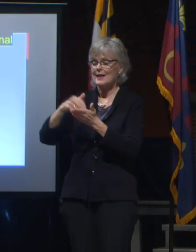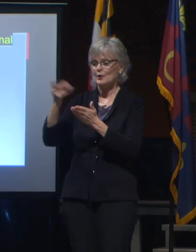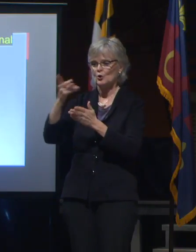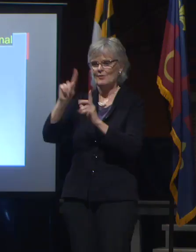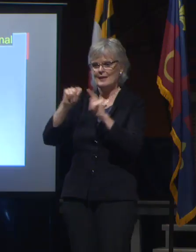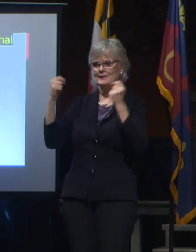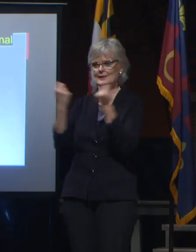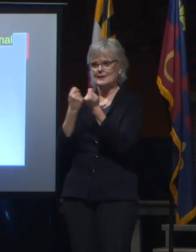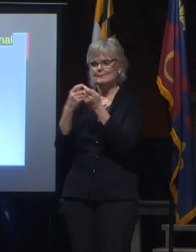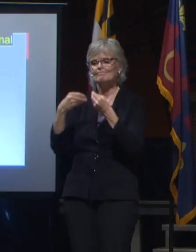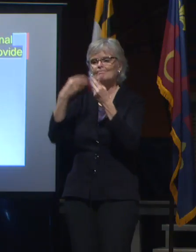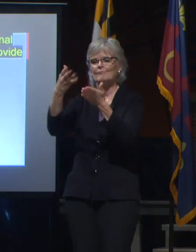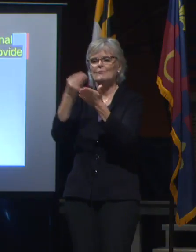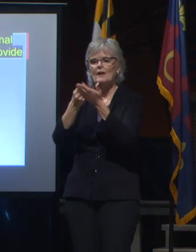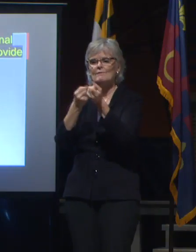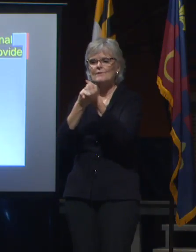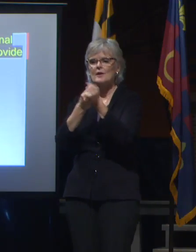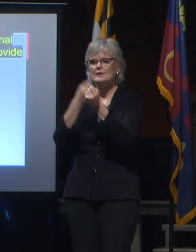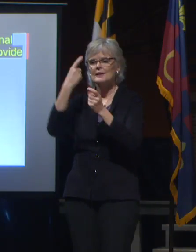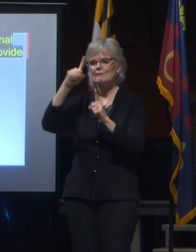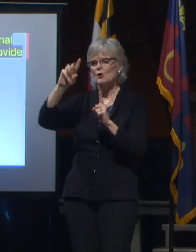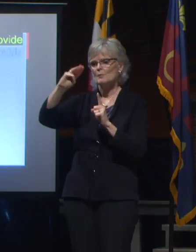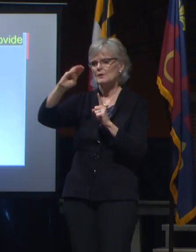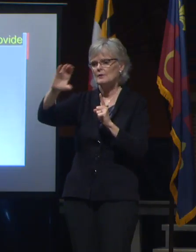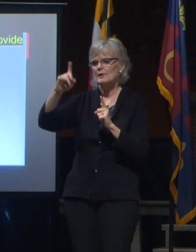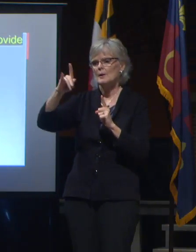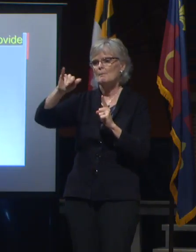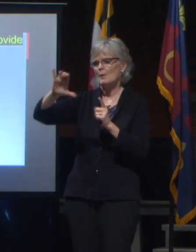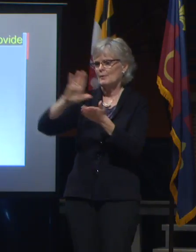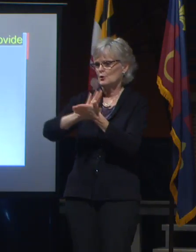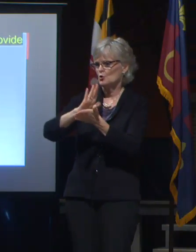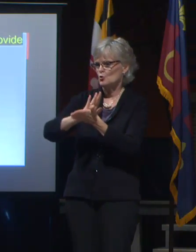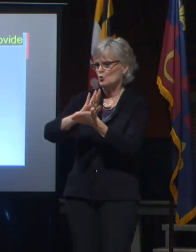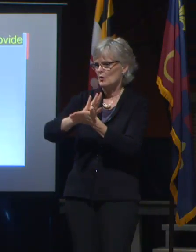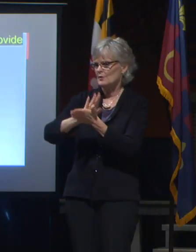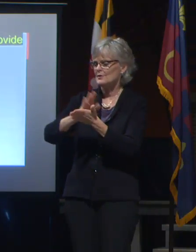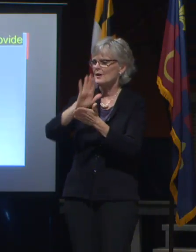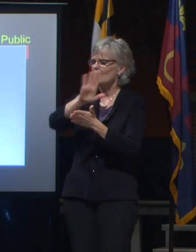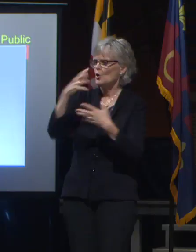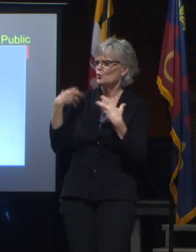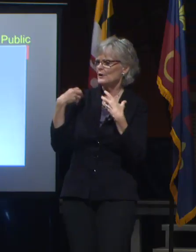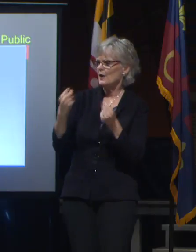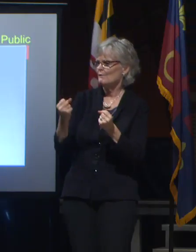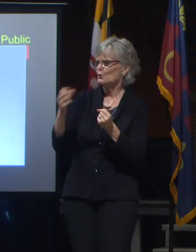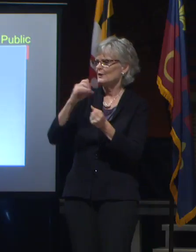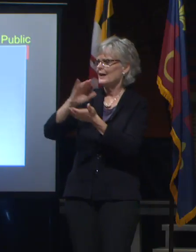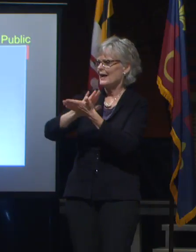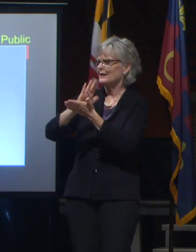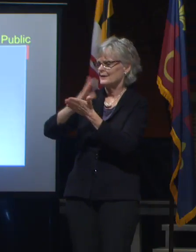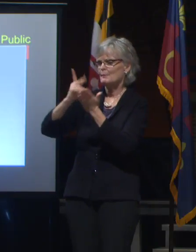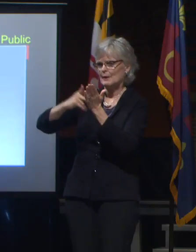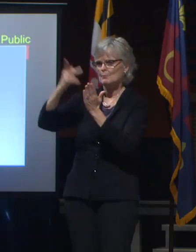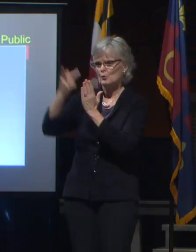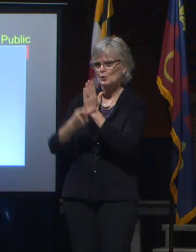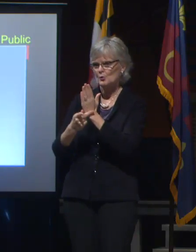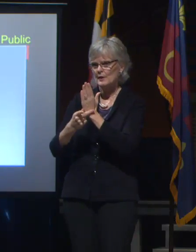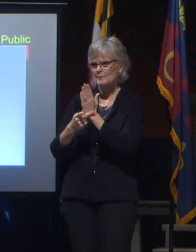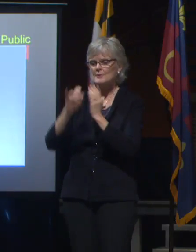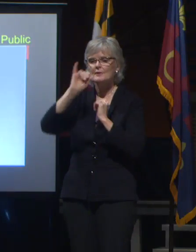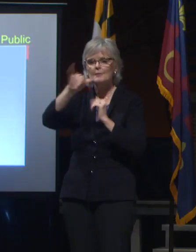up to provide funding to the Montgomery County Public Schools Recovery and Academic Program,